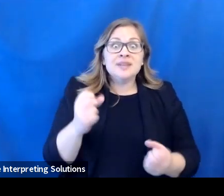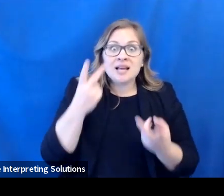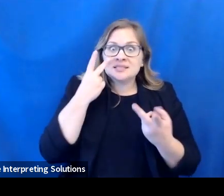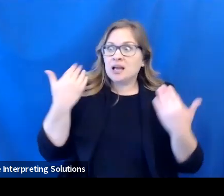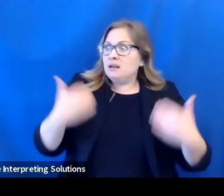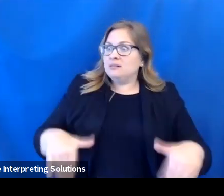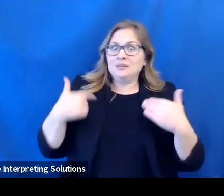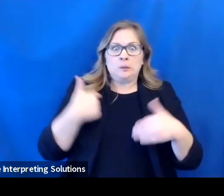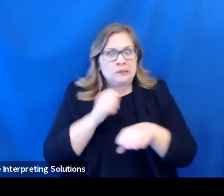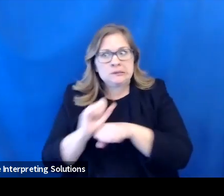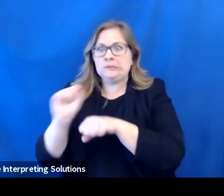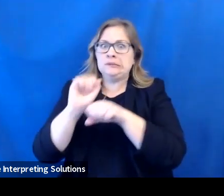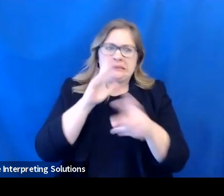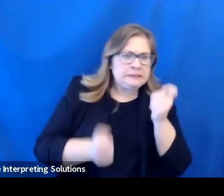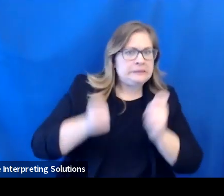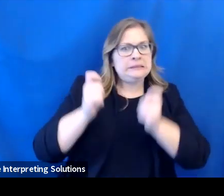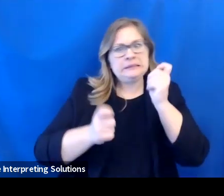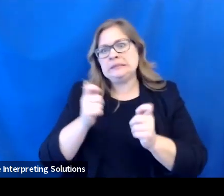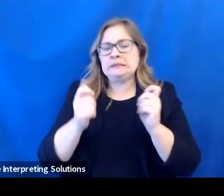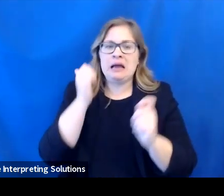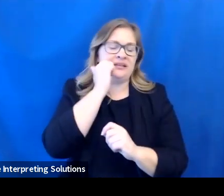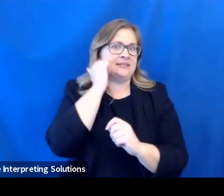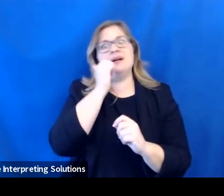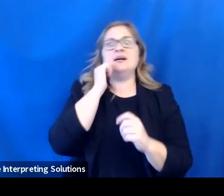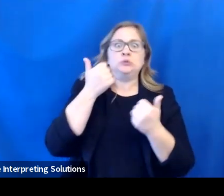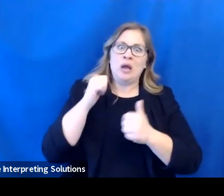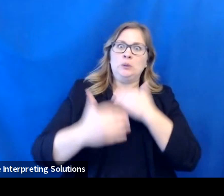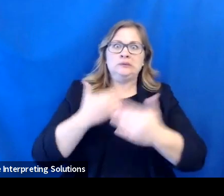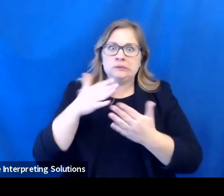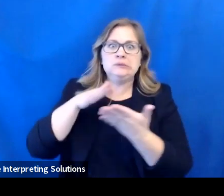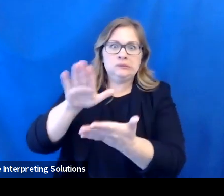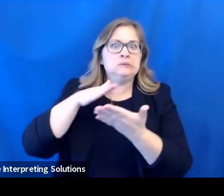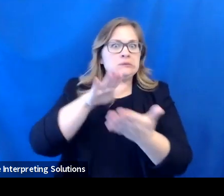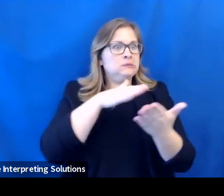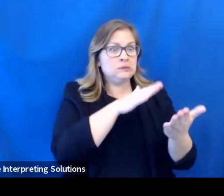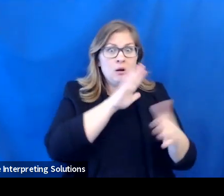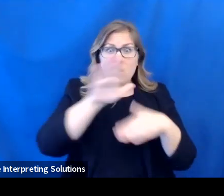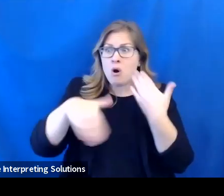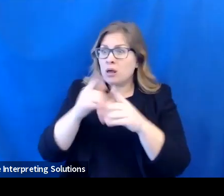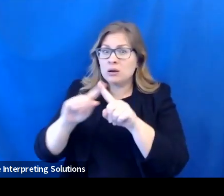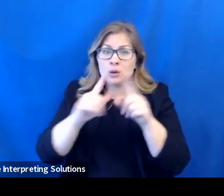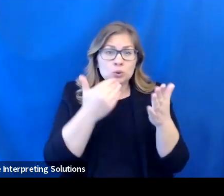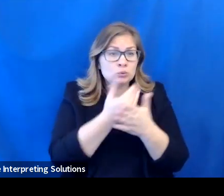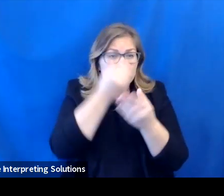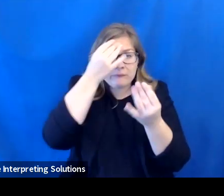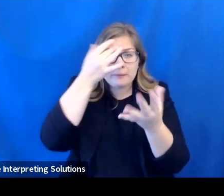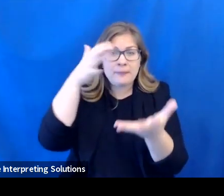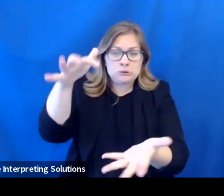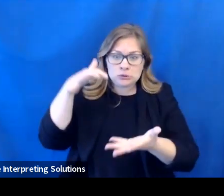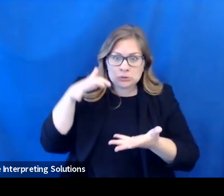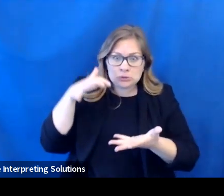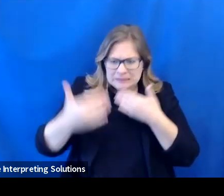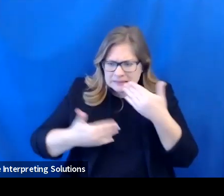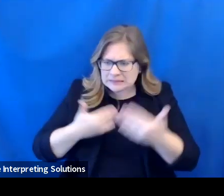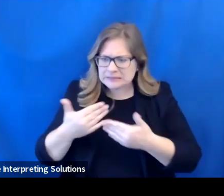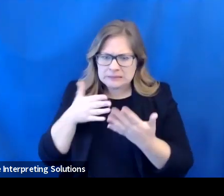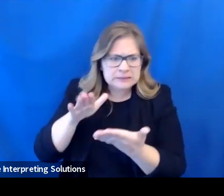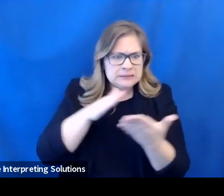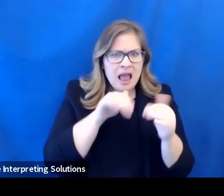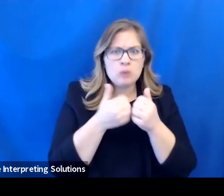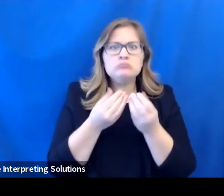target daily. As new data comes in, we want to move forward deliberately and as well informed as we can. And we want to make sure the partners